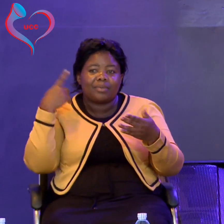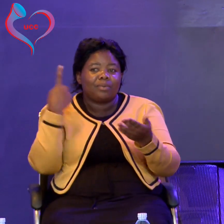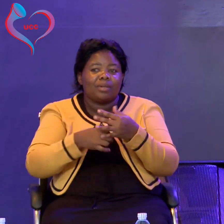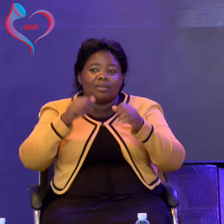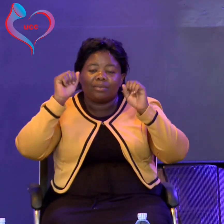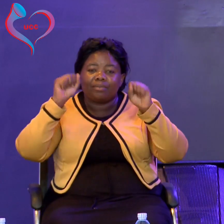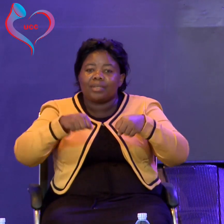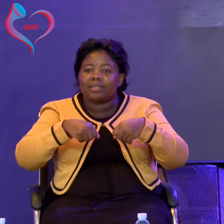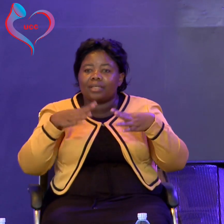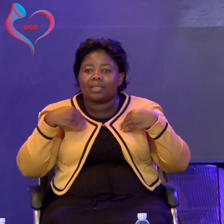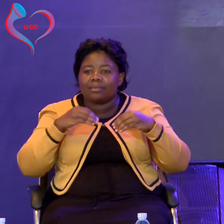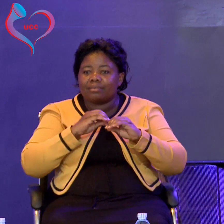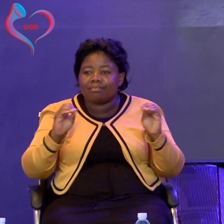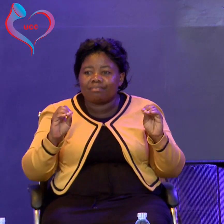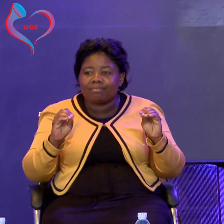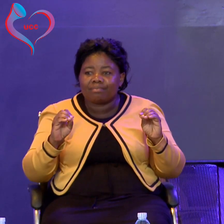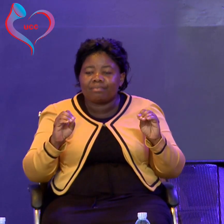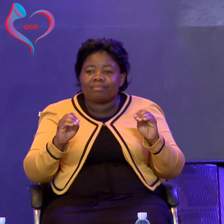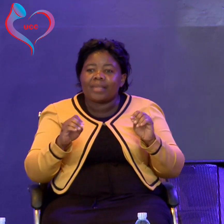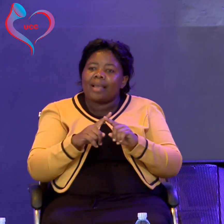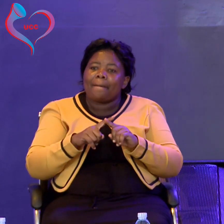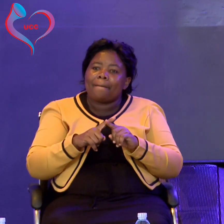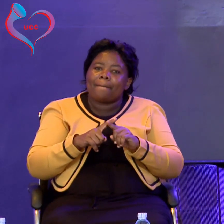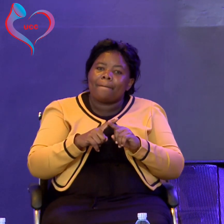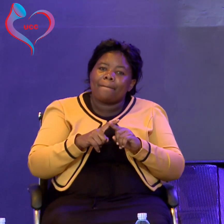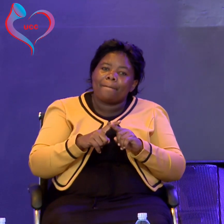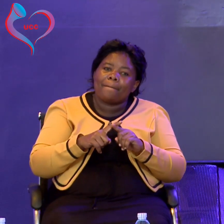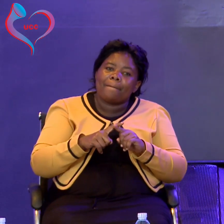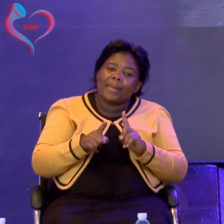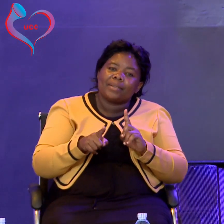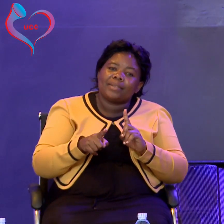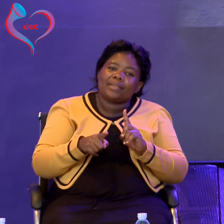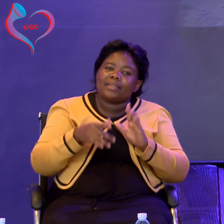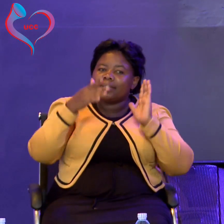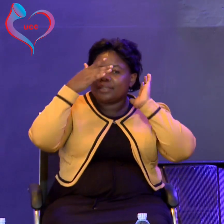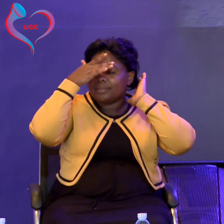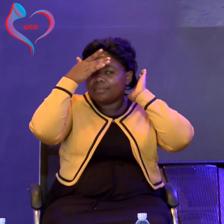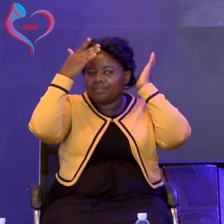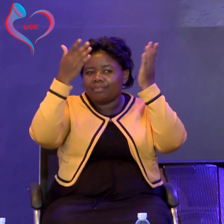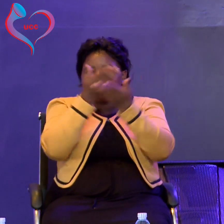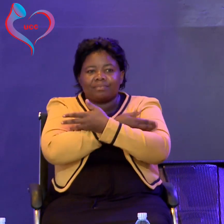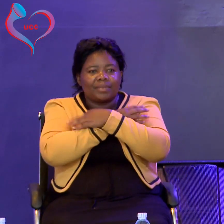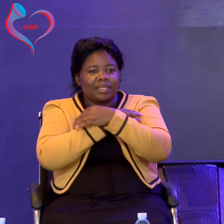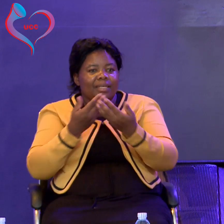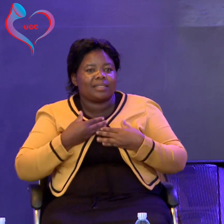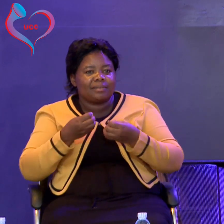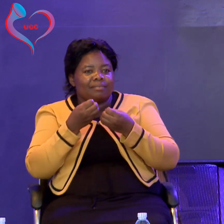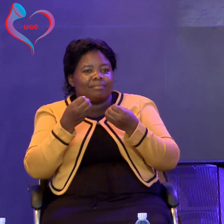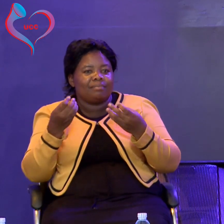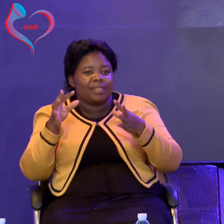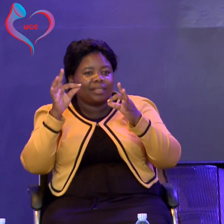don't have to accept. Nemu chumba shemfumba, inebi ntubi inji, weto waje wenze mujulida, kubaga mukama ya munyanyu ya ngomu weto waje. Inebi inji biyatage